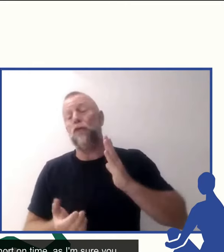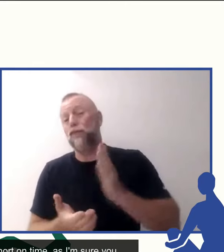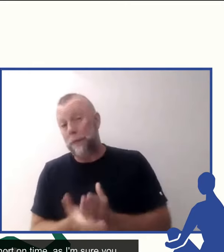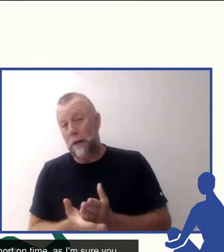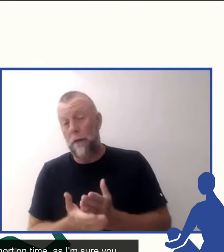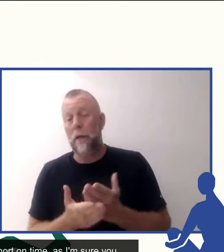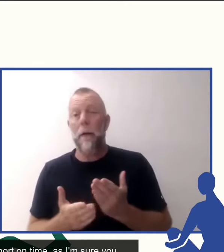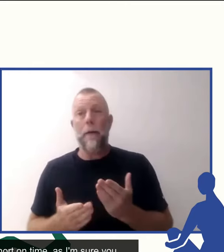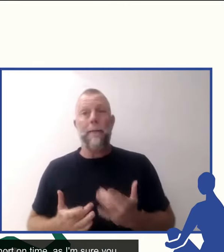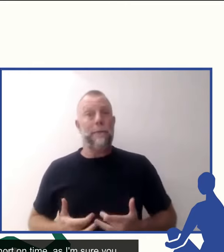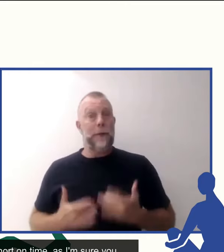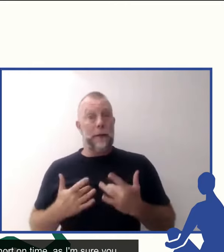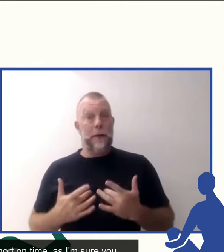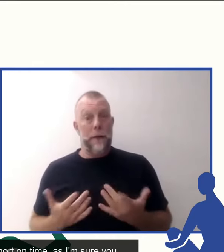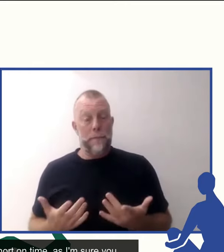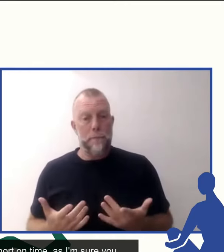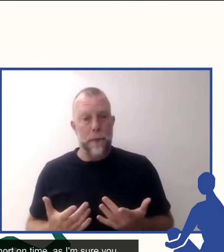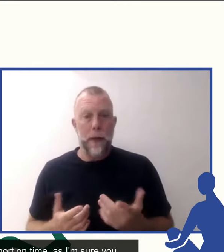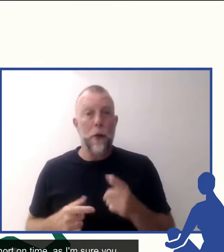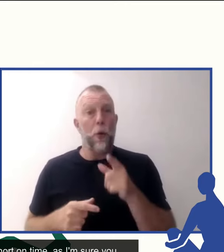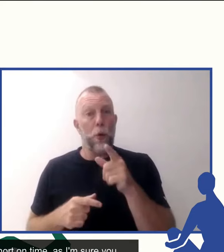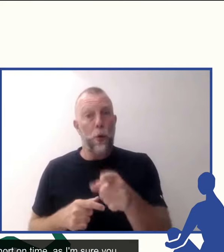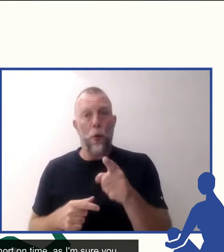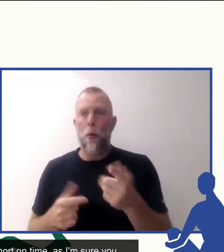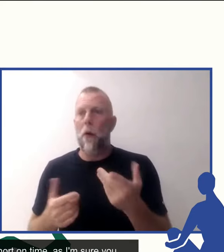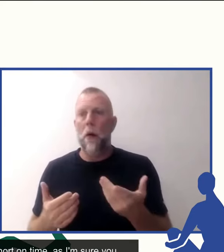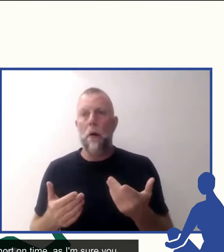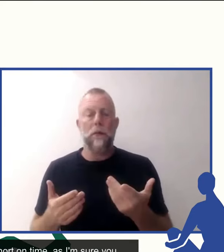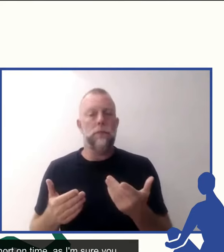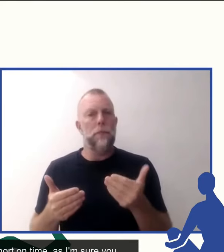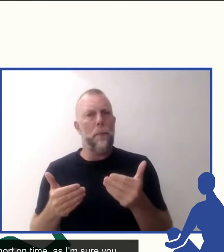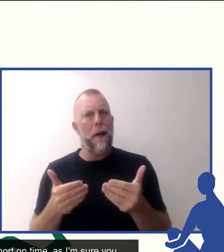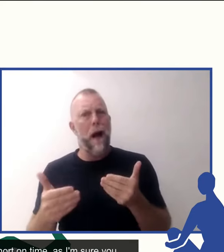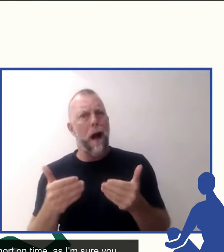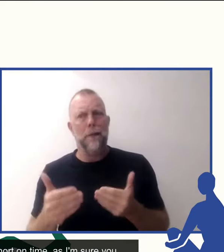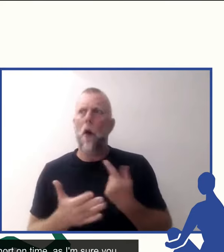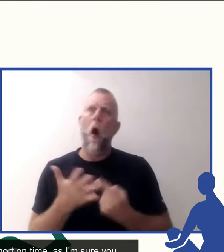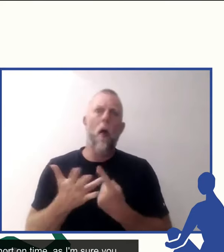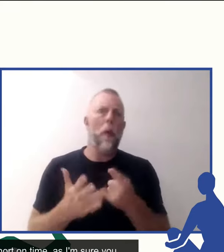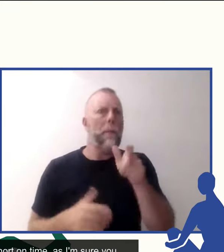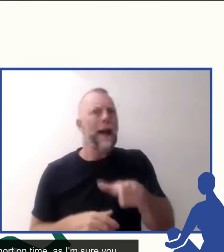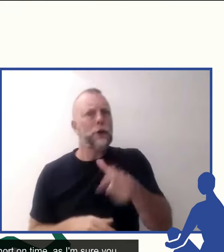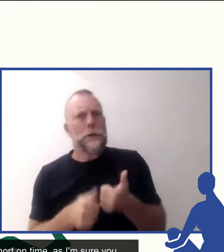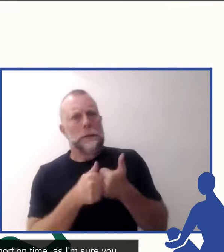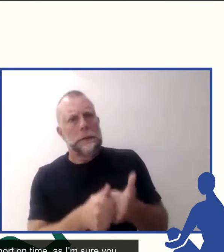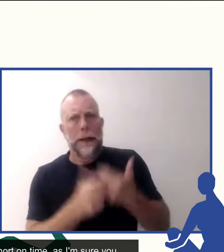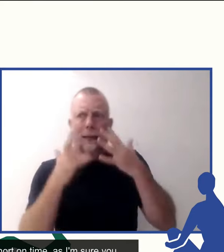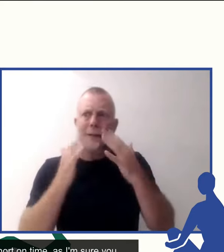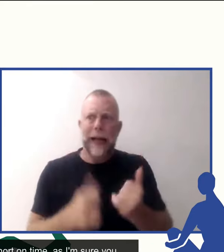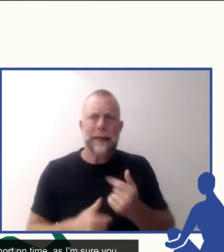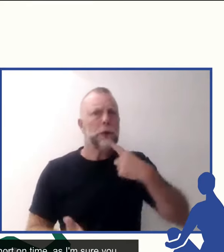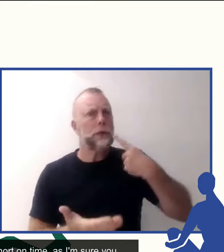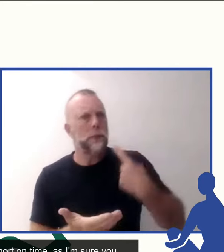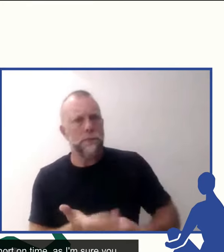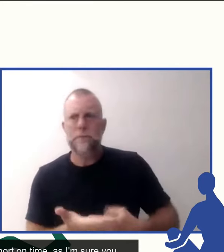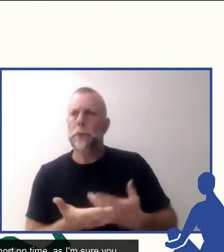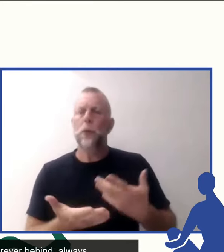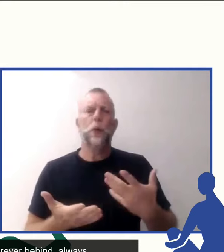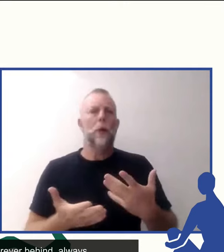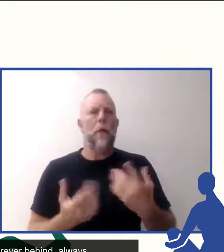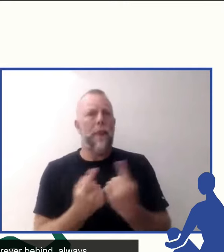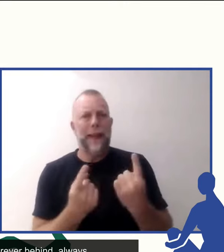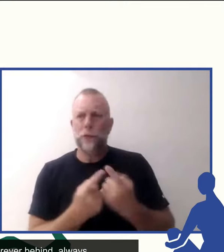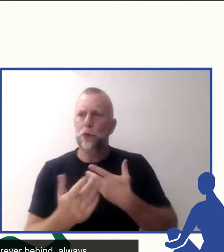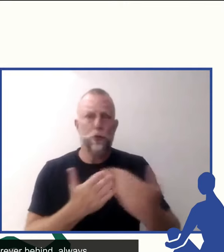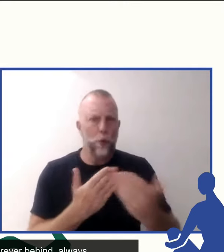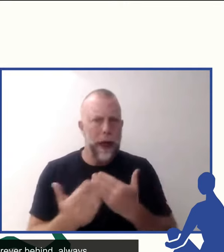know, you're forever behind, there's always paperwork, so there's more patients to see and tests to order and things to oversee, and the days are